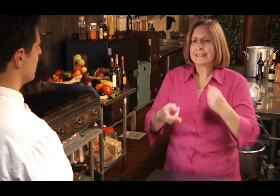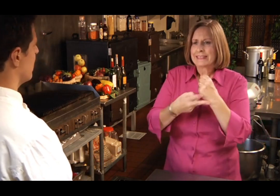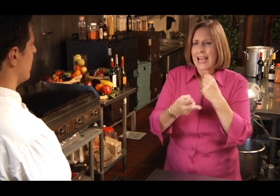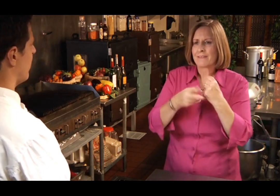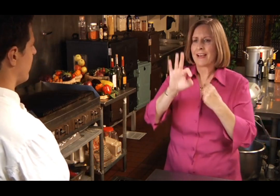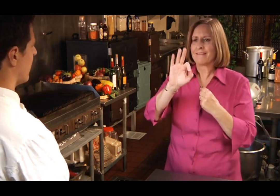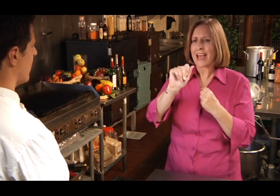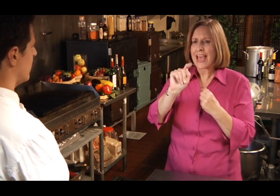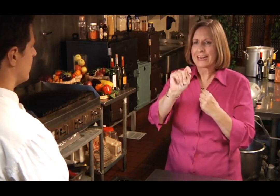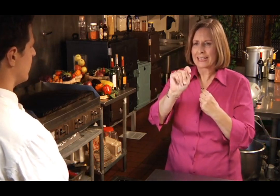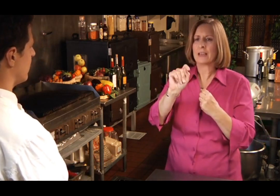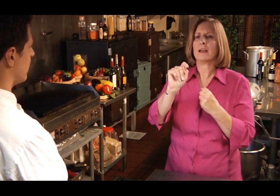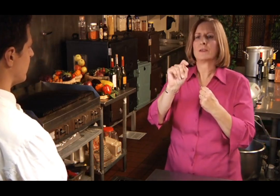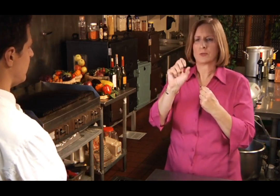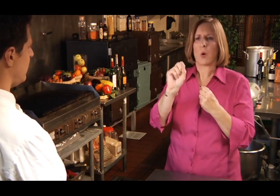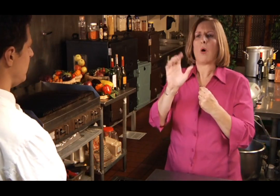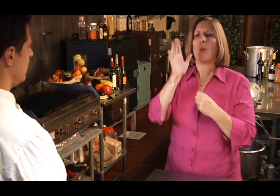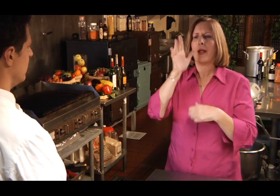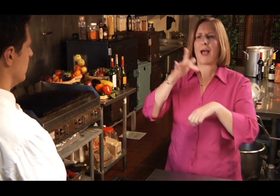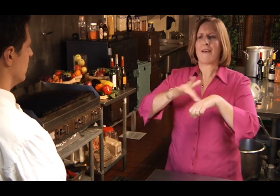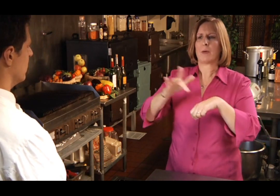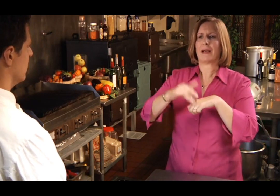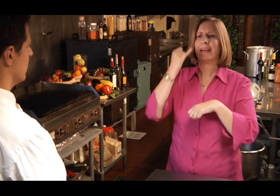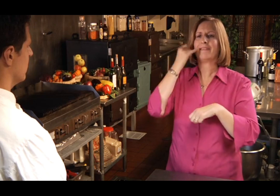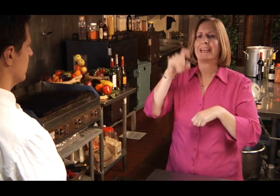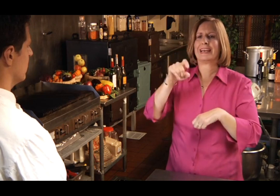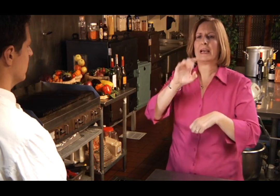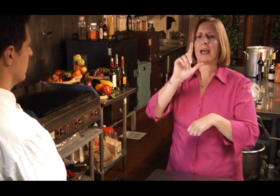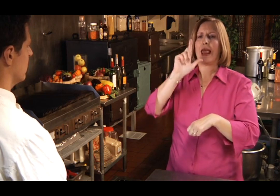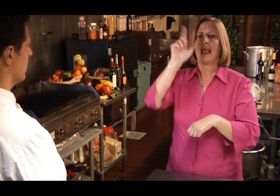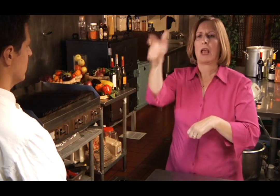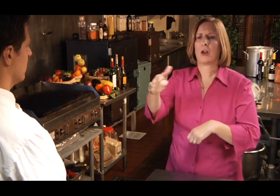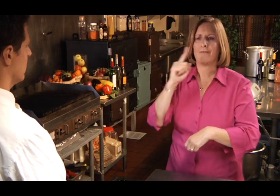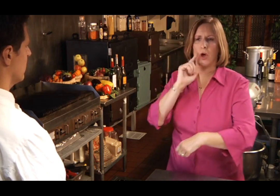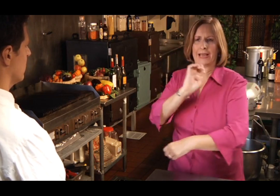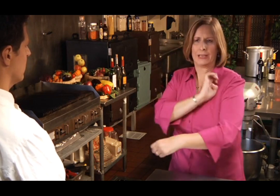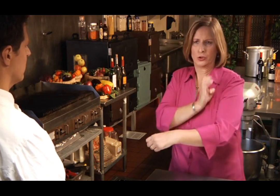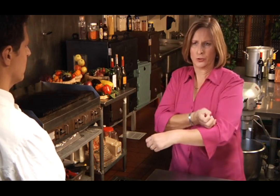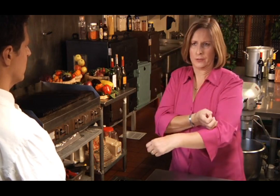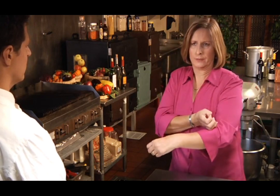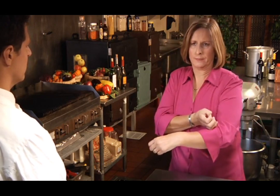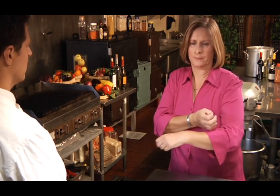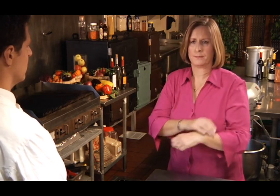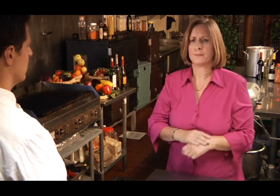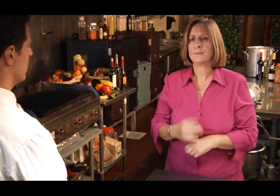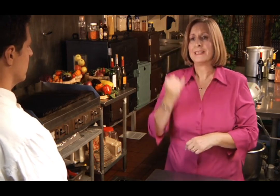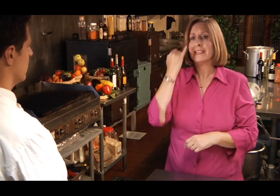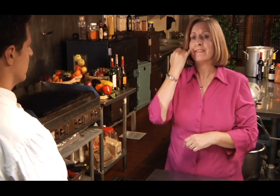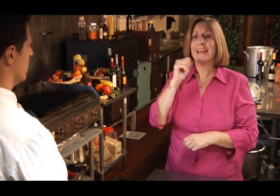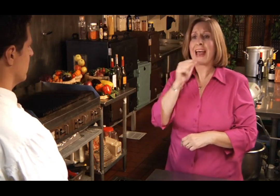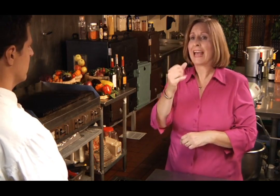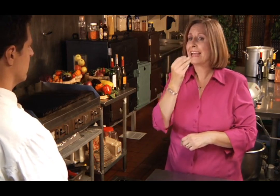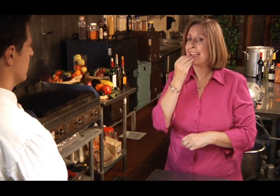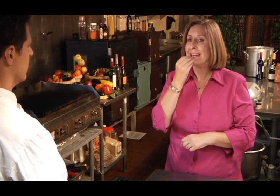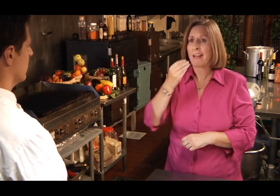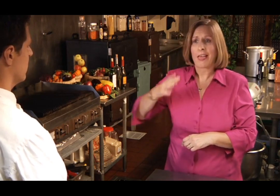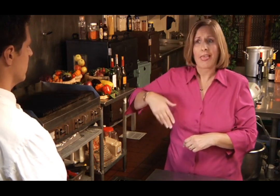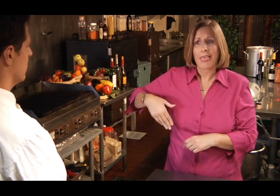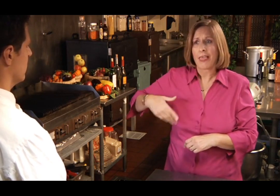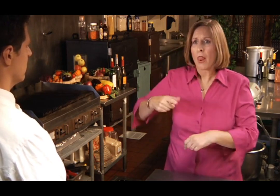bodies store the extra food we eat as fat, so that it will be available if we need the energy later. If you are unable to eat for a